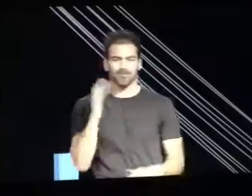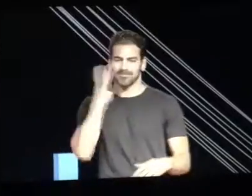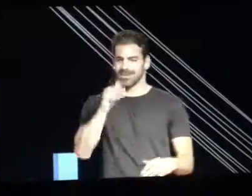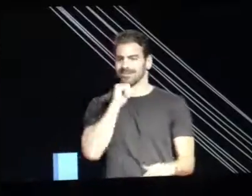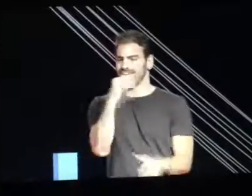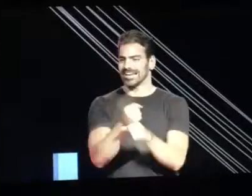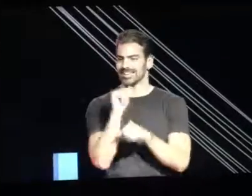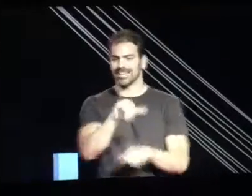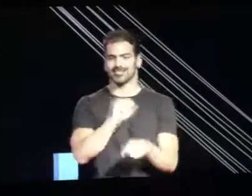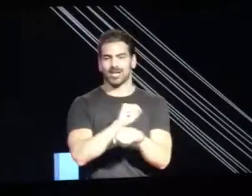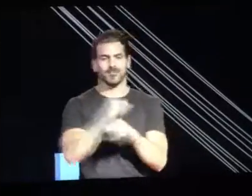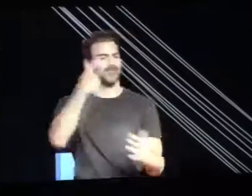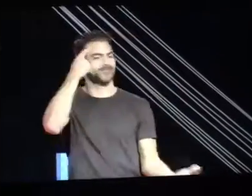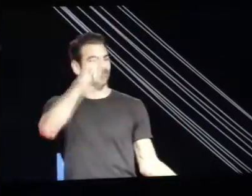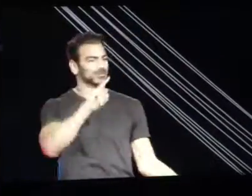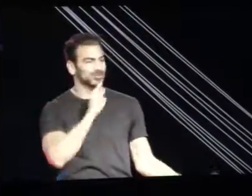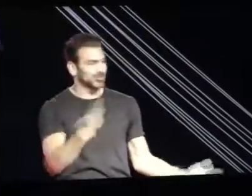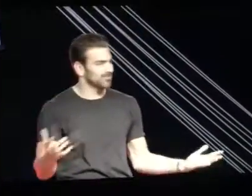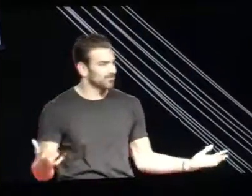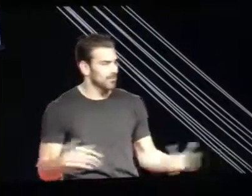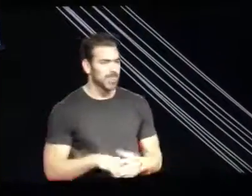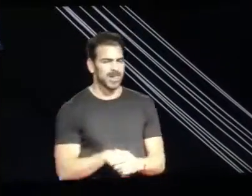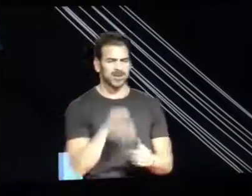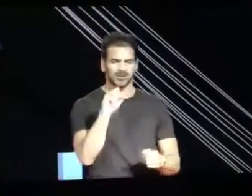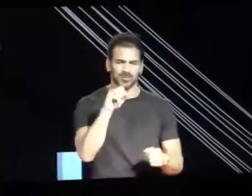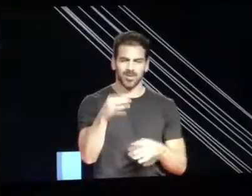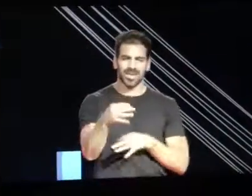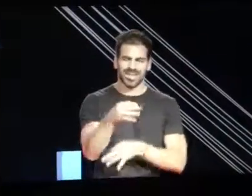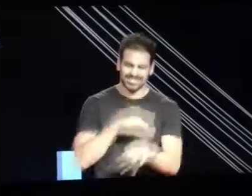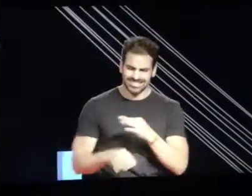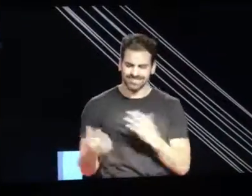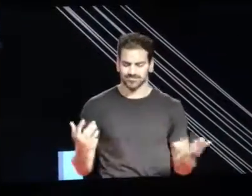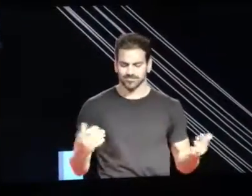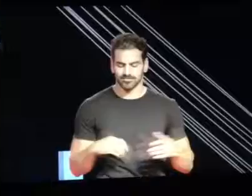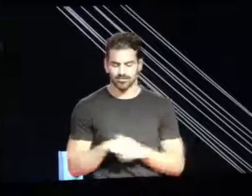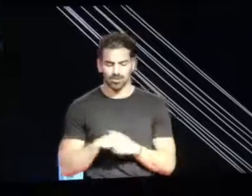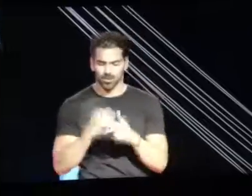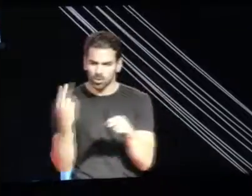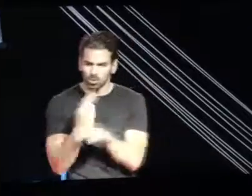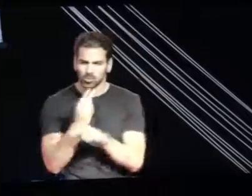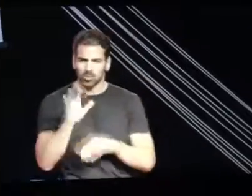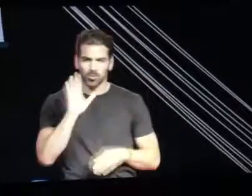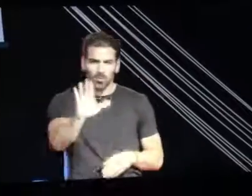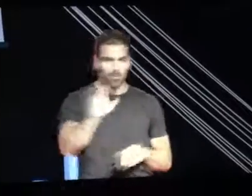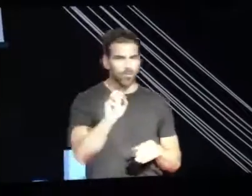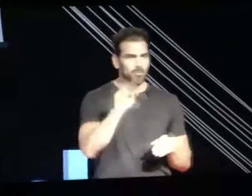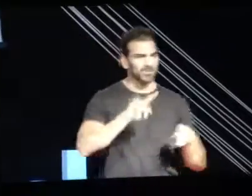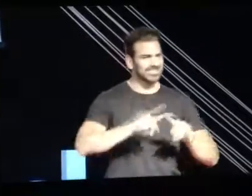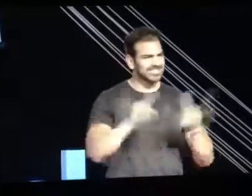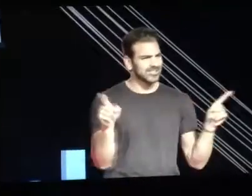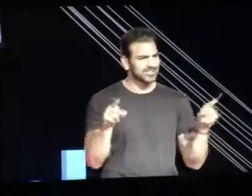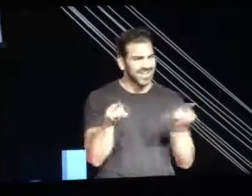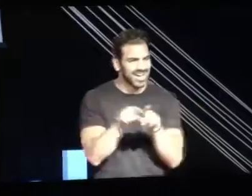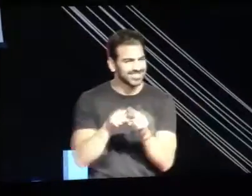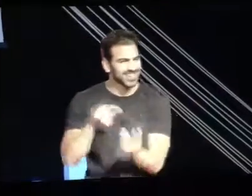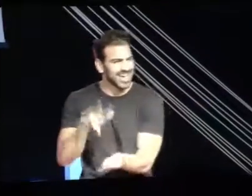and that interview is not going to go well. And I'm not going to get it for sure. So instead, I use